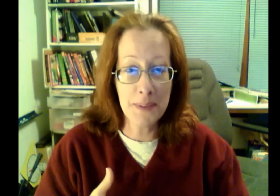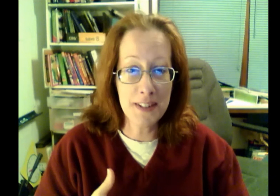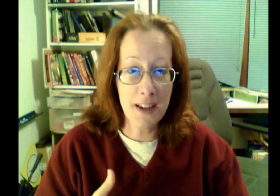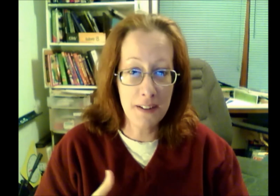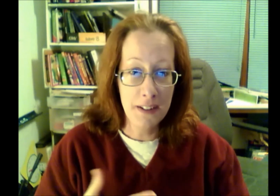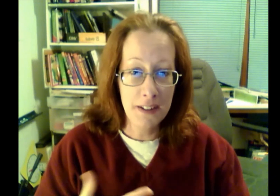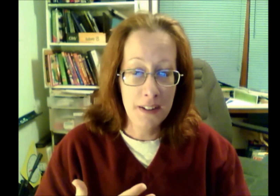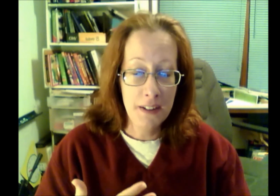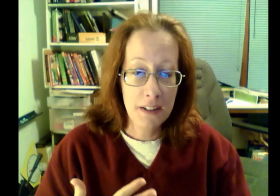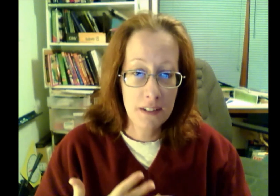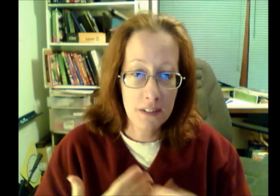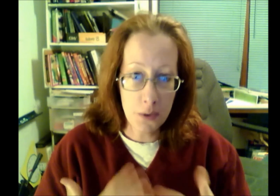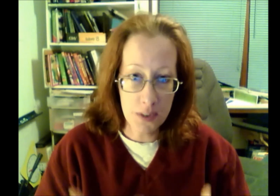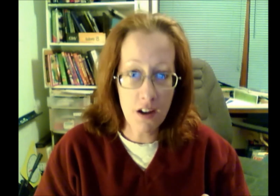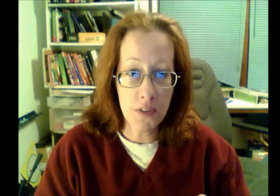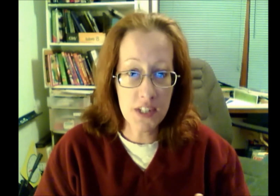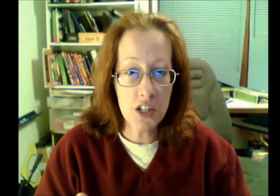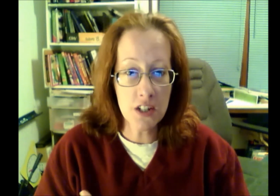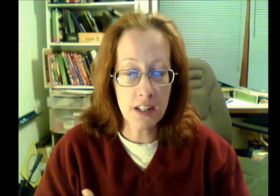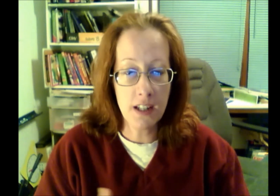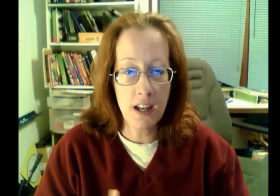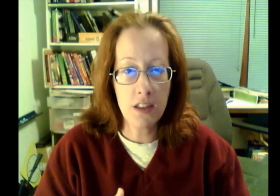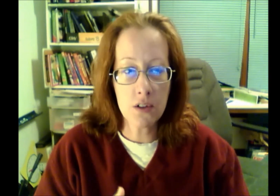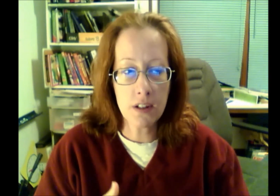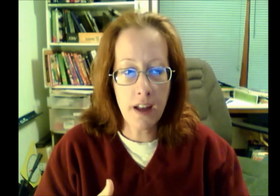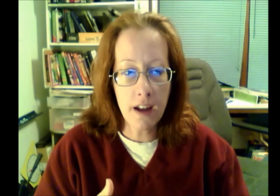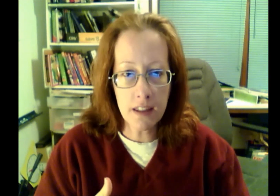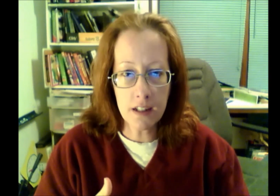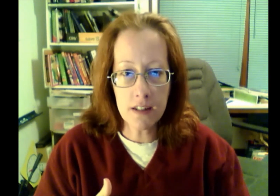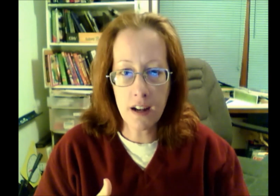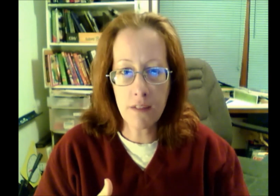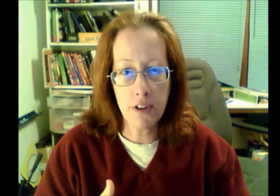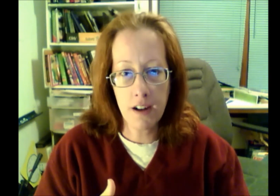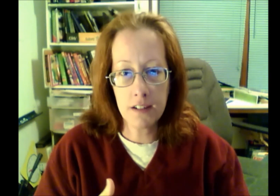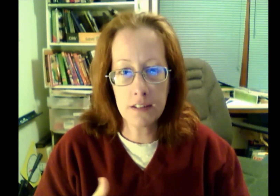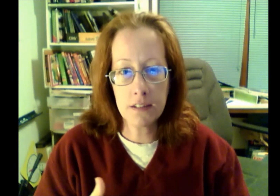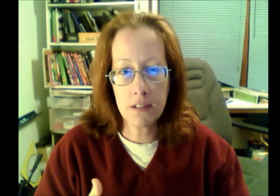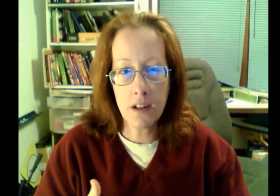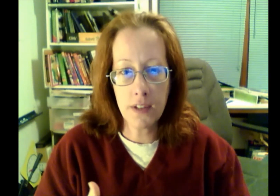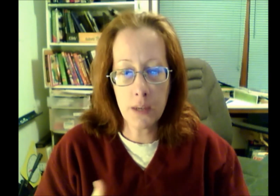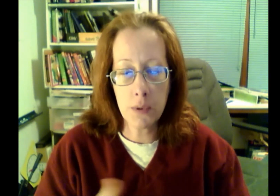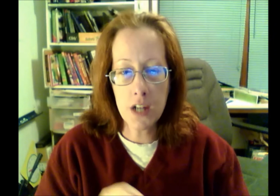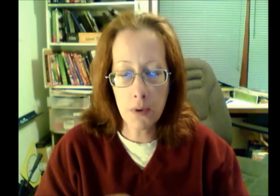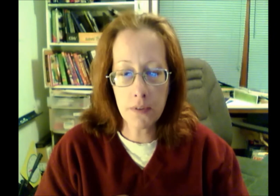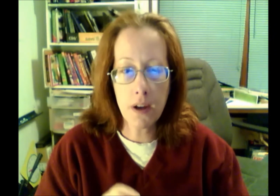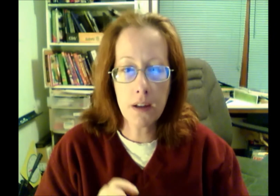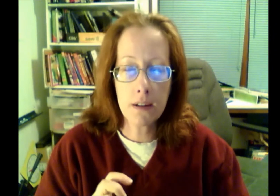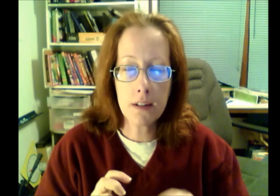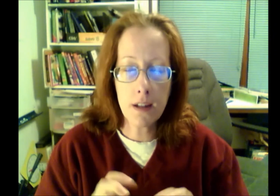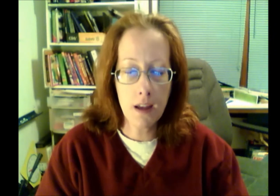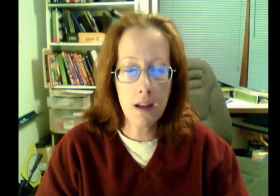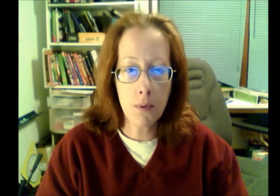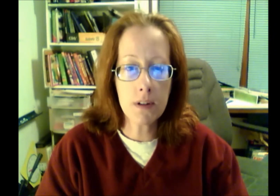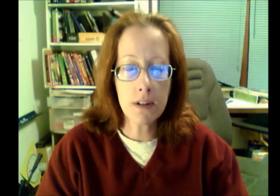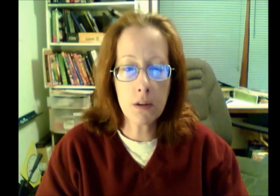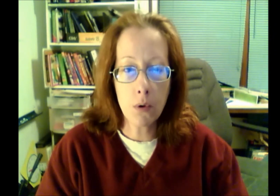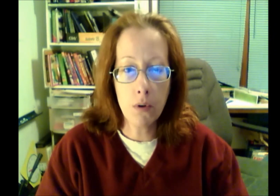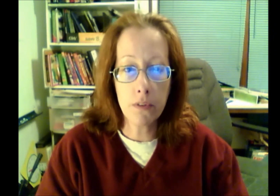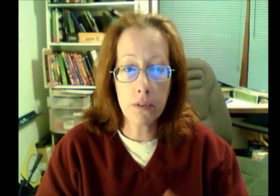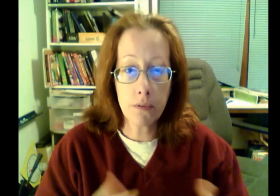I used it conversationally, and there's a lot of things that I have forgotten of the language. However, today I wanted to kind of go over the first